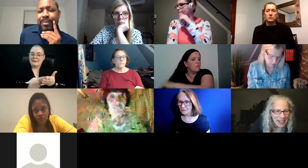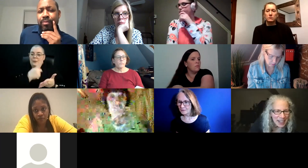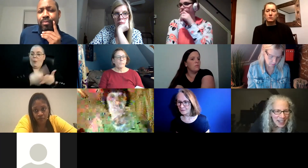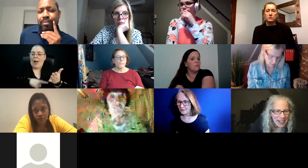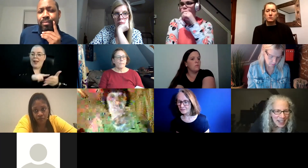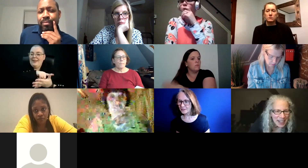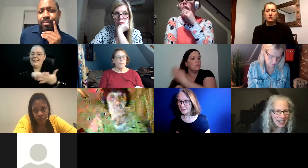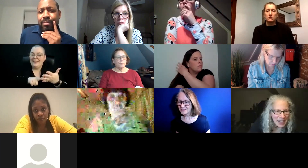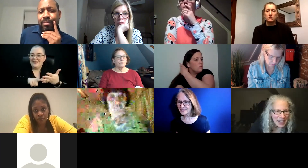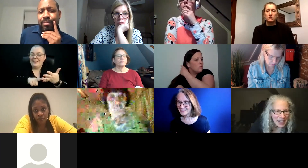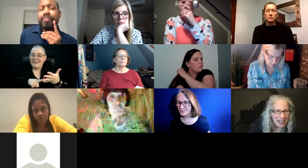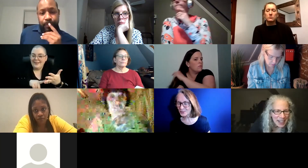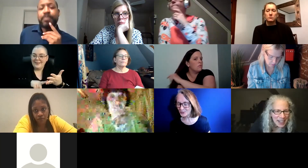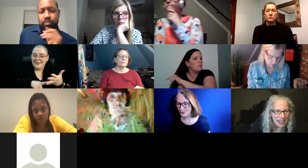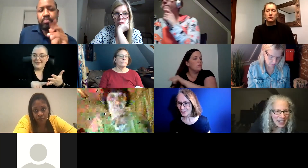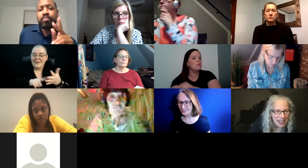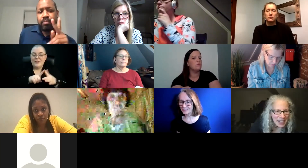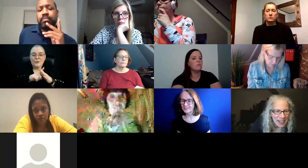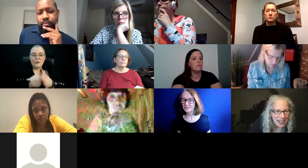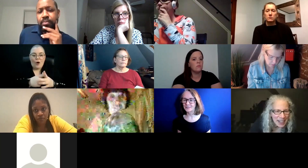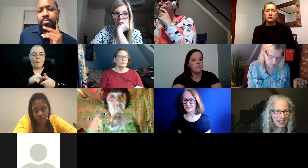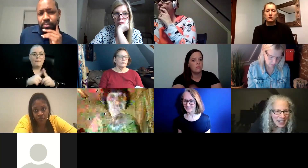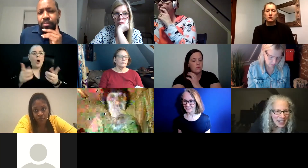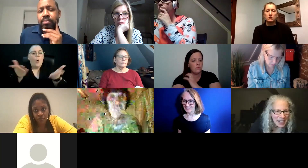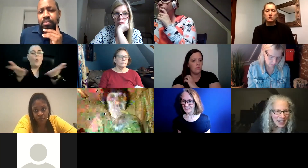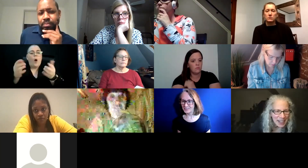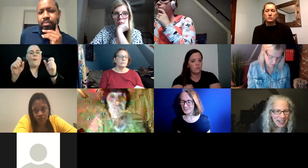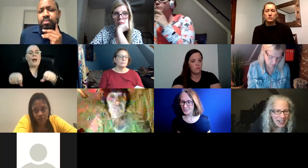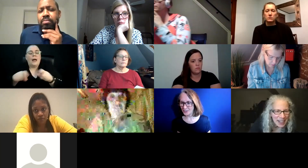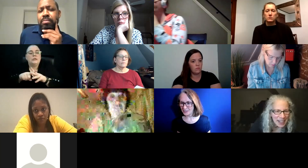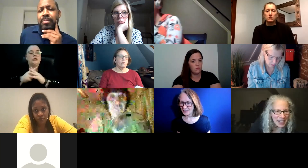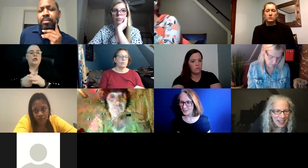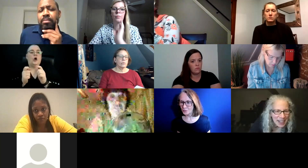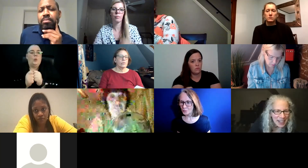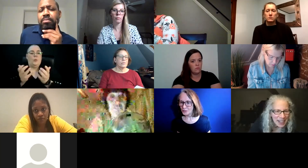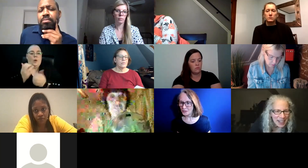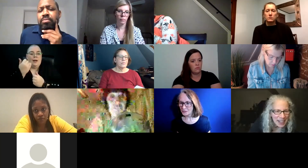I feel like I need to see what those are to start, but